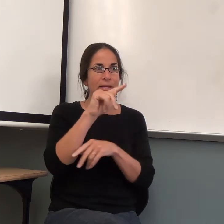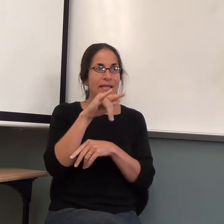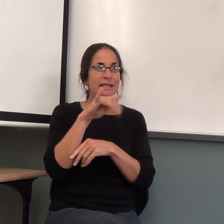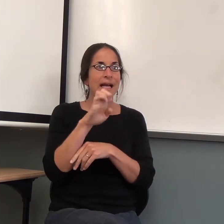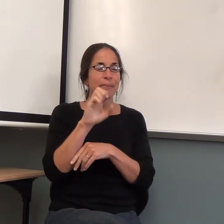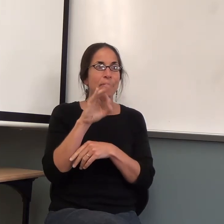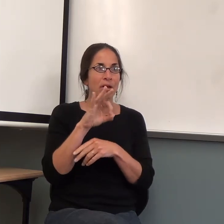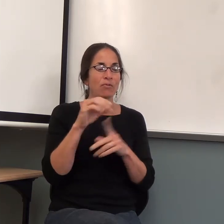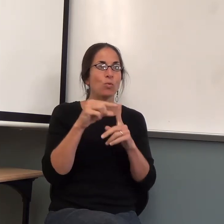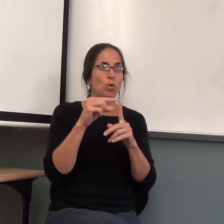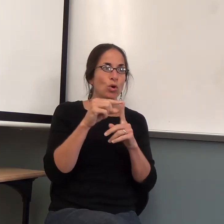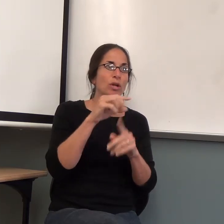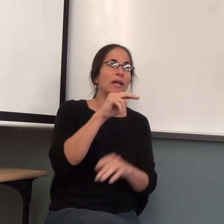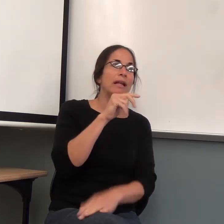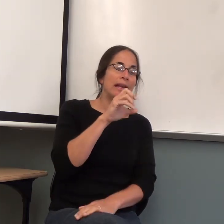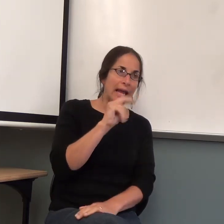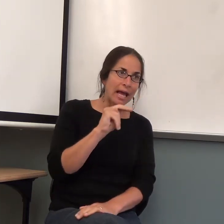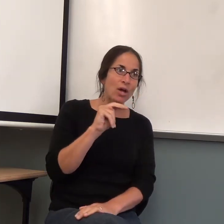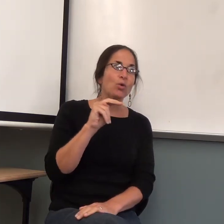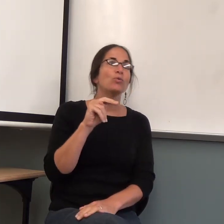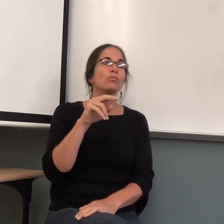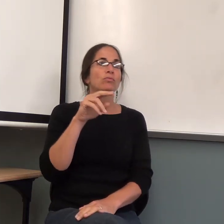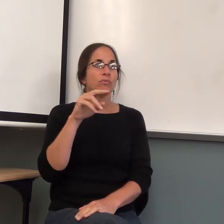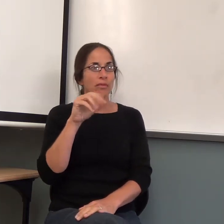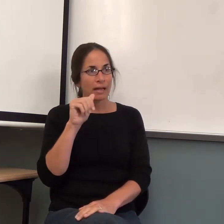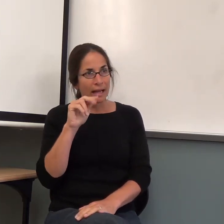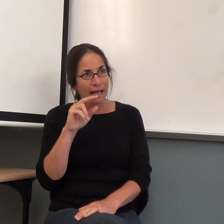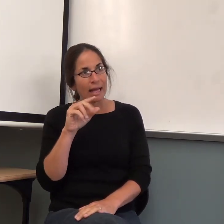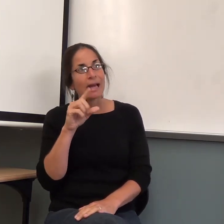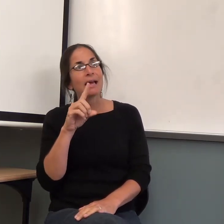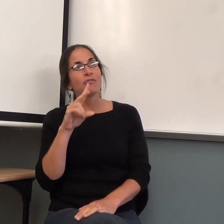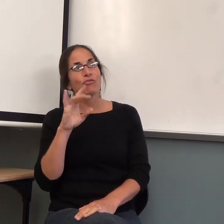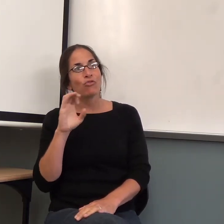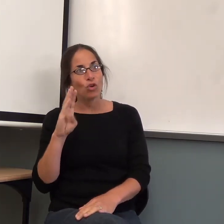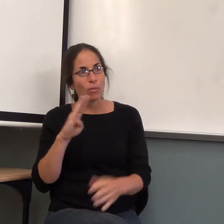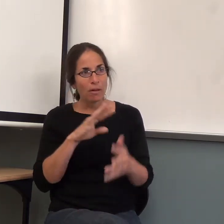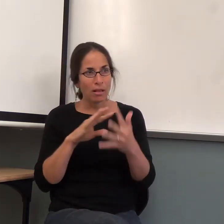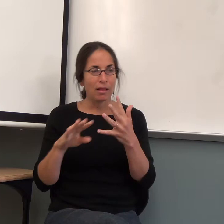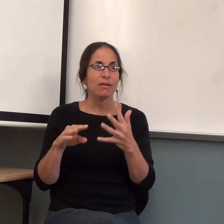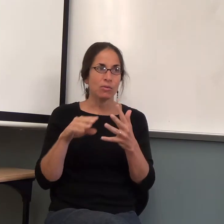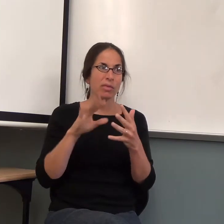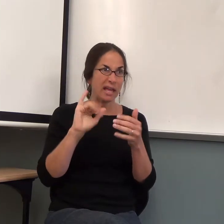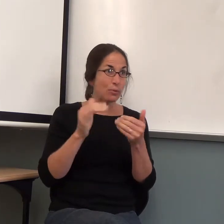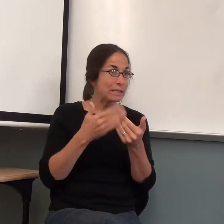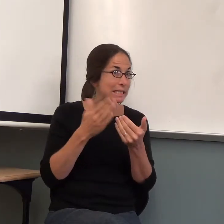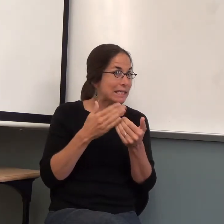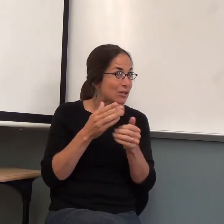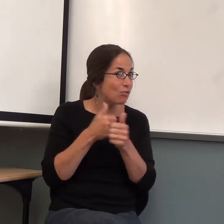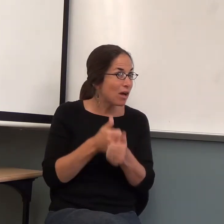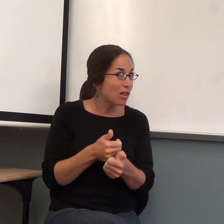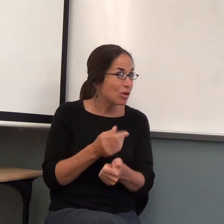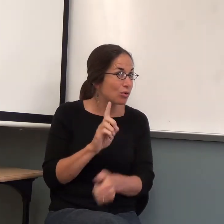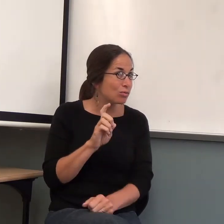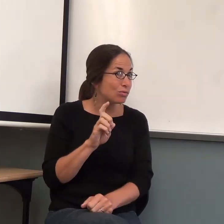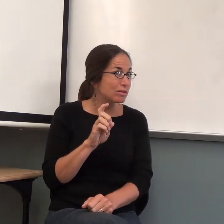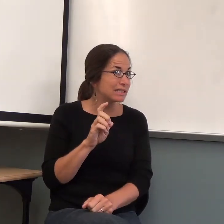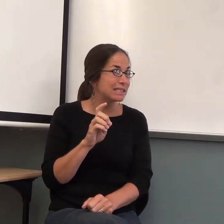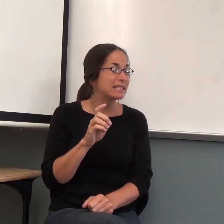pronoun, adverb, adjective, etc. Okay? Was that easy to follow, that part? Yes. Okay, good. So because you go to a dictionary and what's the first thing